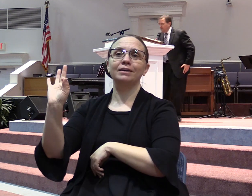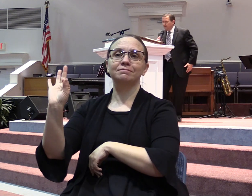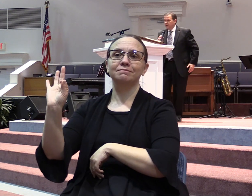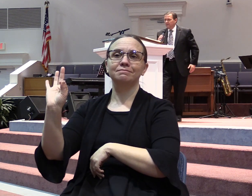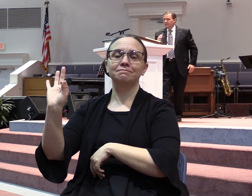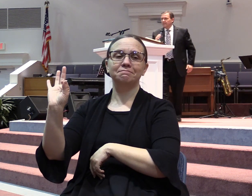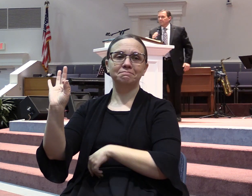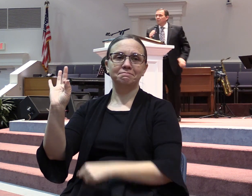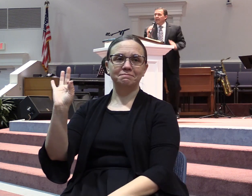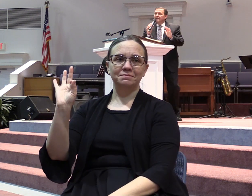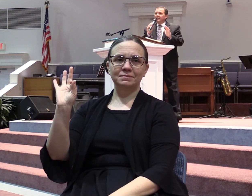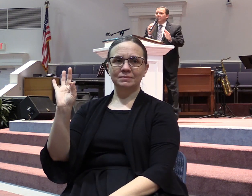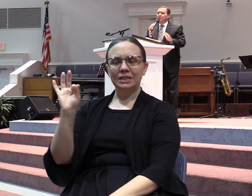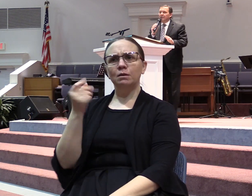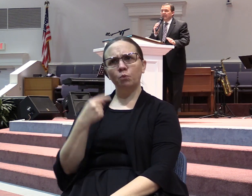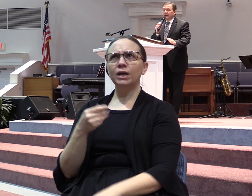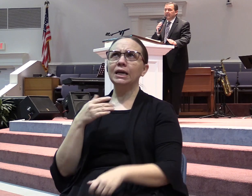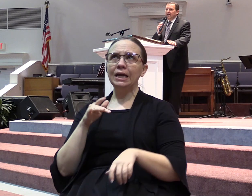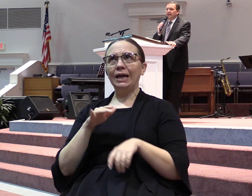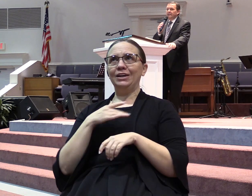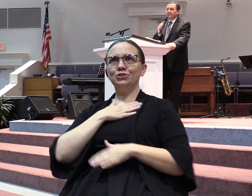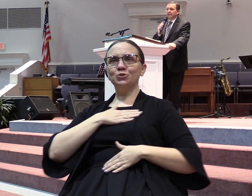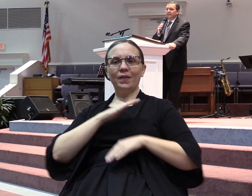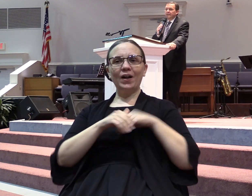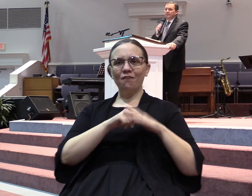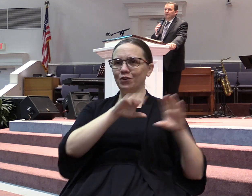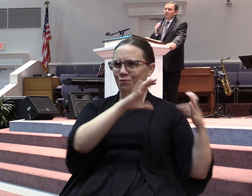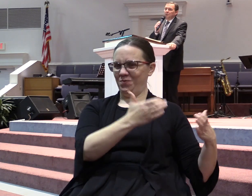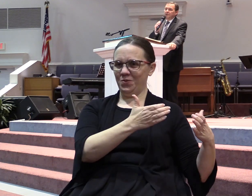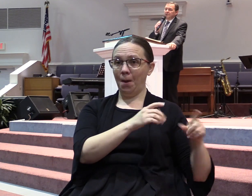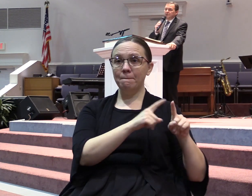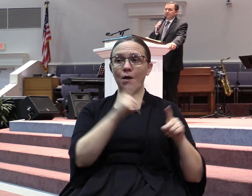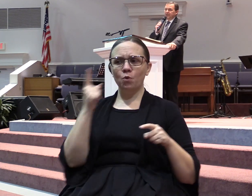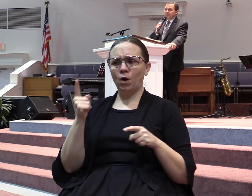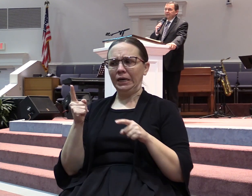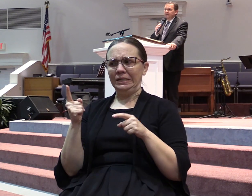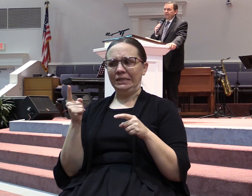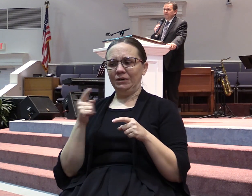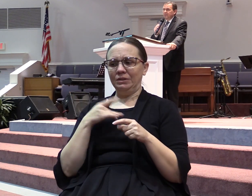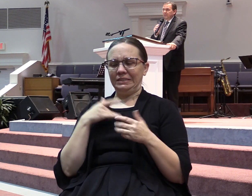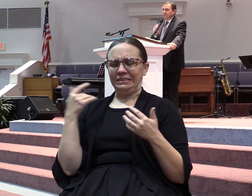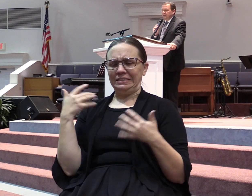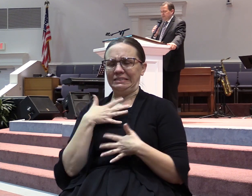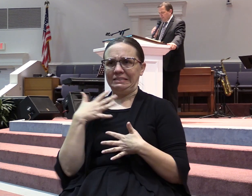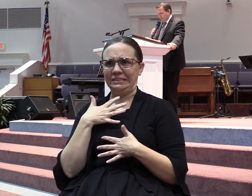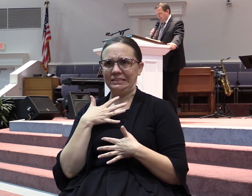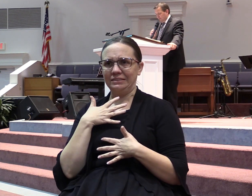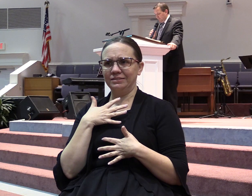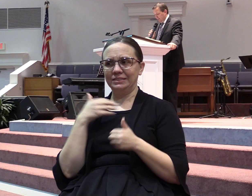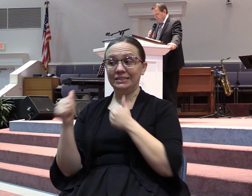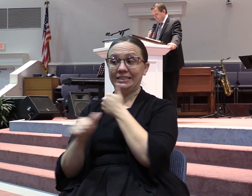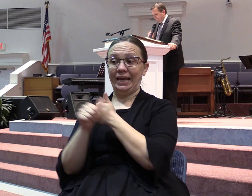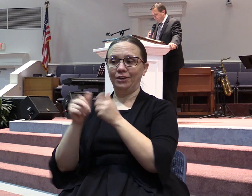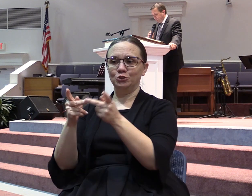Until, but we like the comfort of the 90 and 9, but the one is so scared. It's in such a